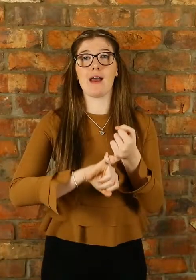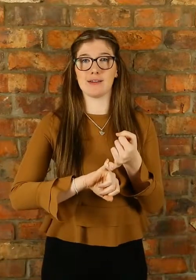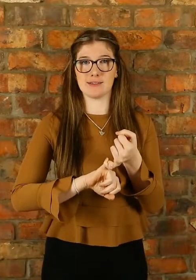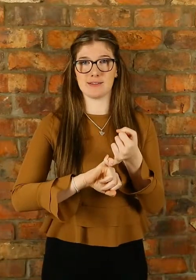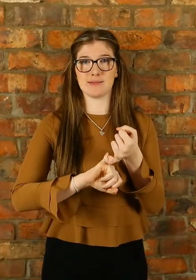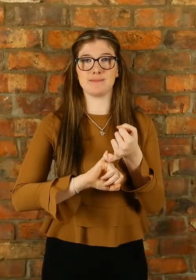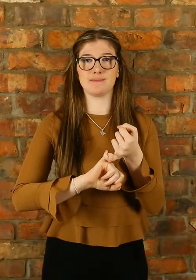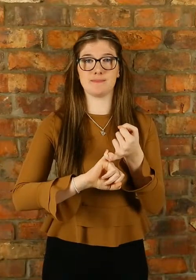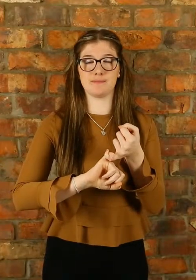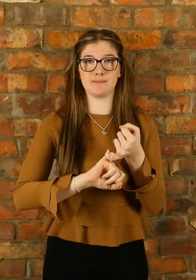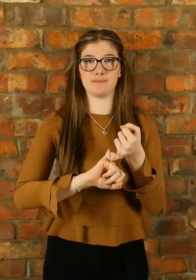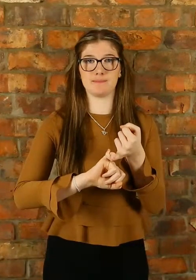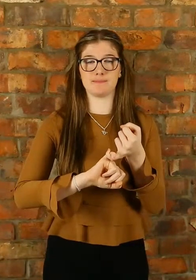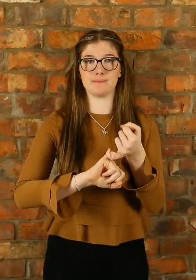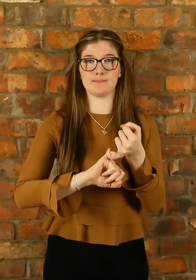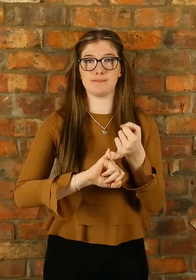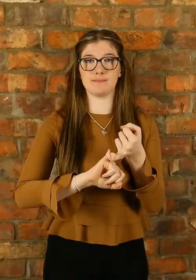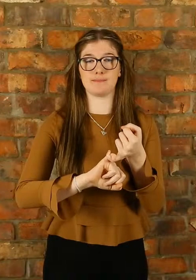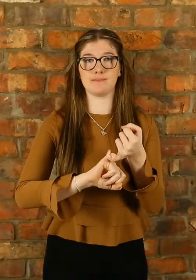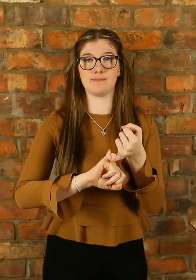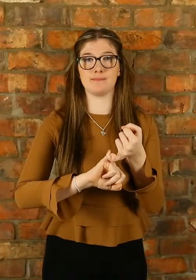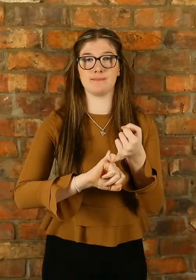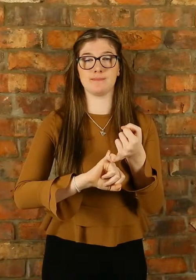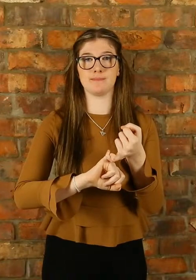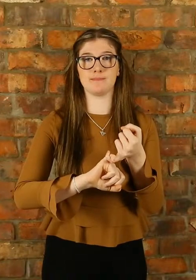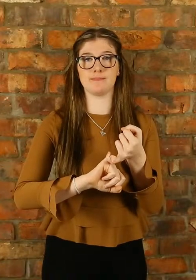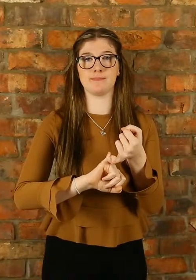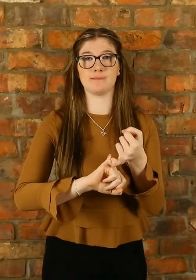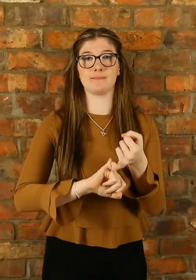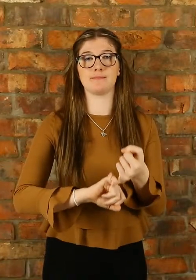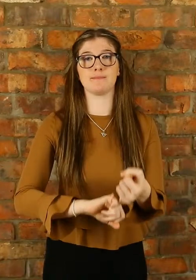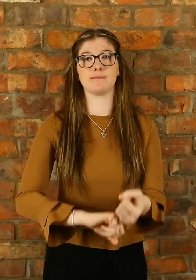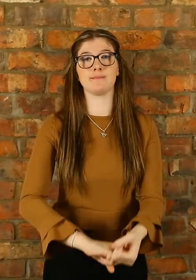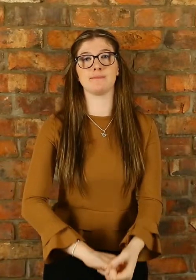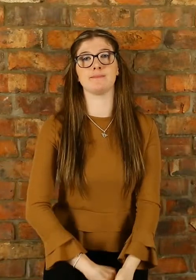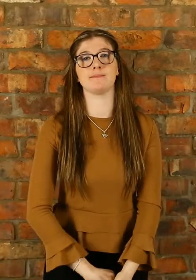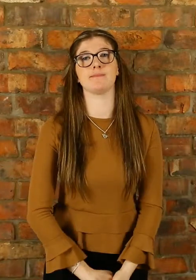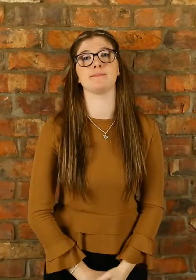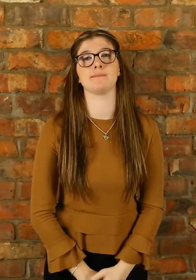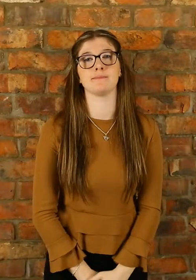finger and place it on top of the other little finger.